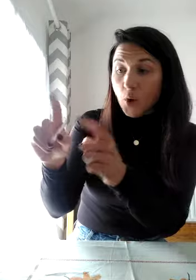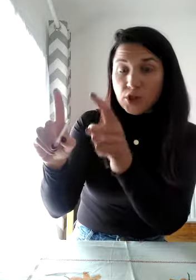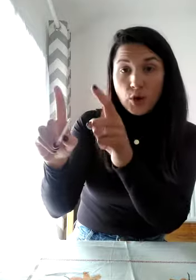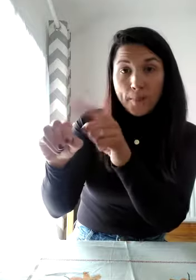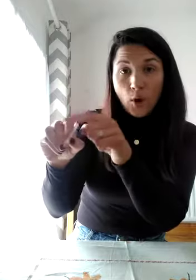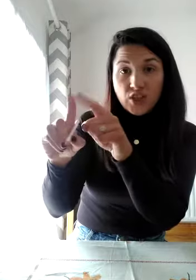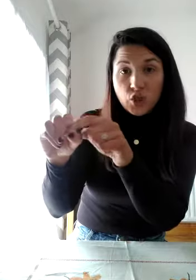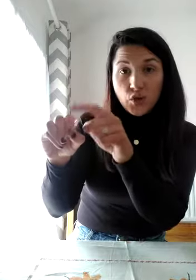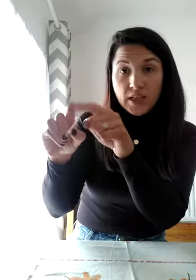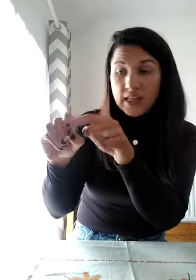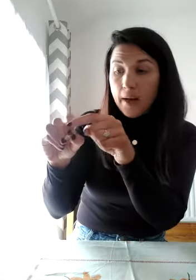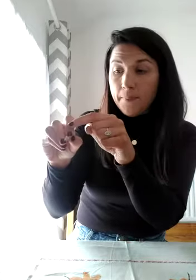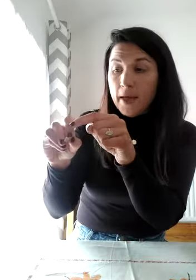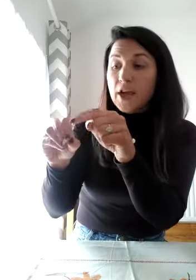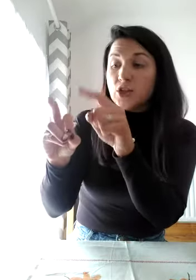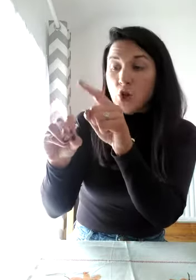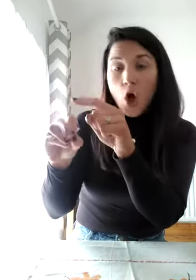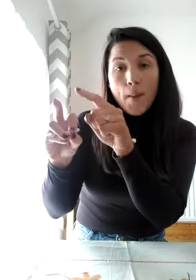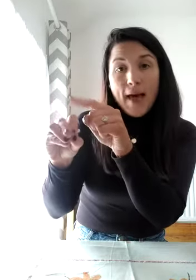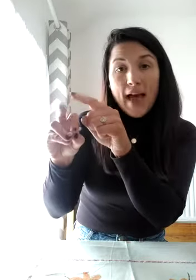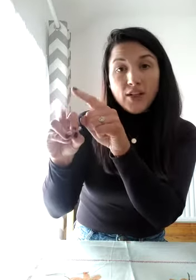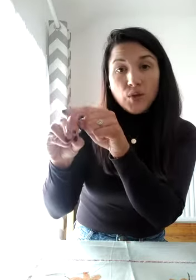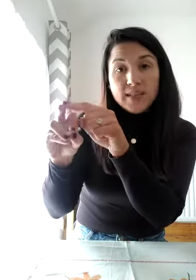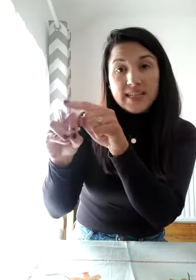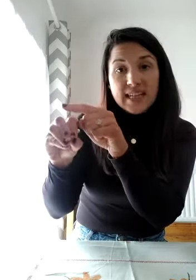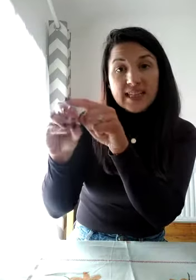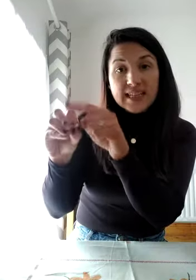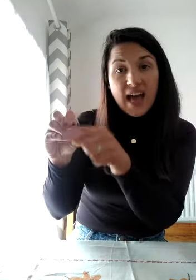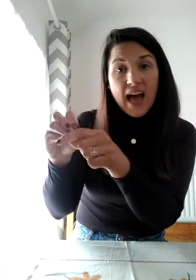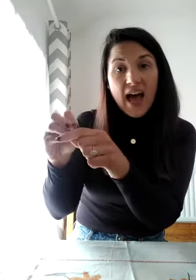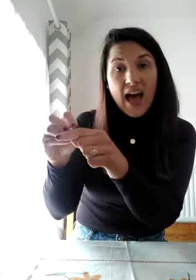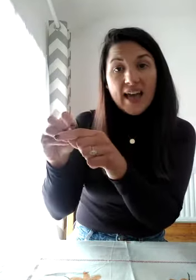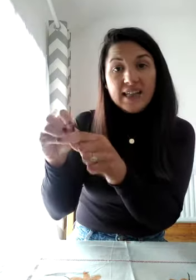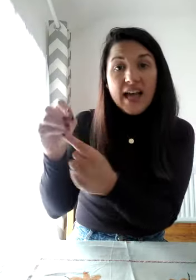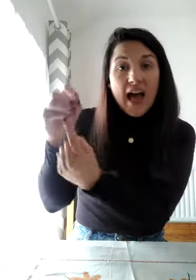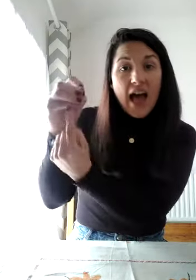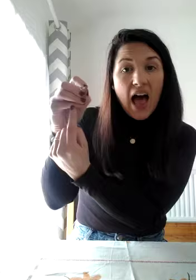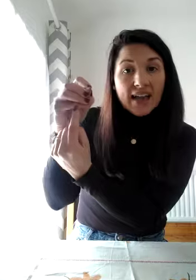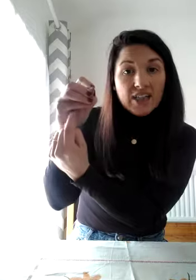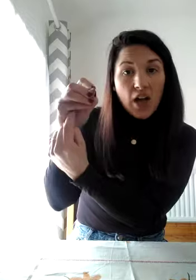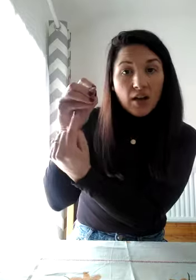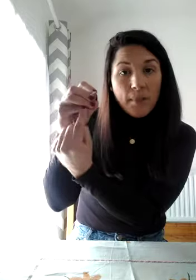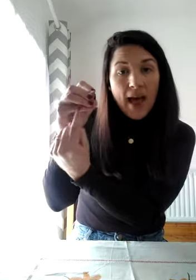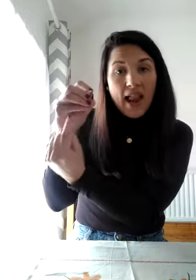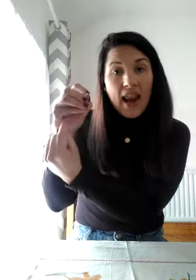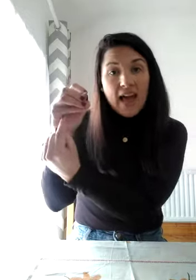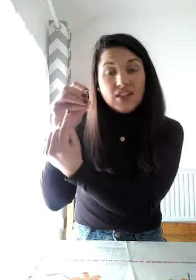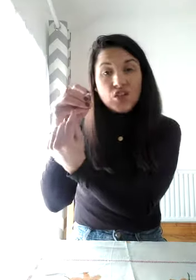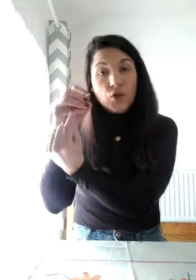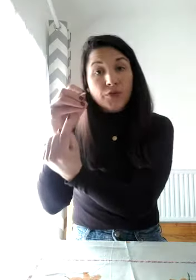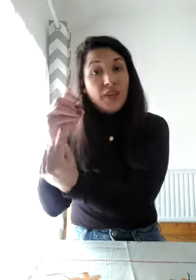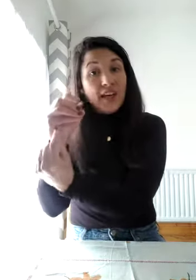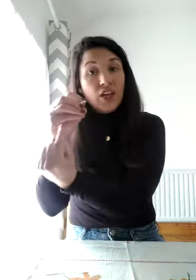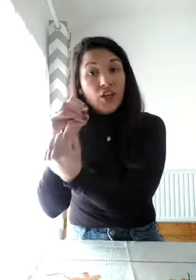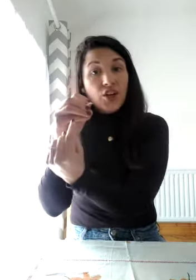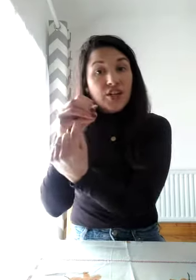pointer points to the top. Tall man uses his sign. I tuck the last two fingers